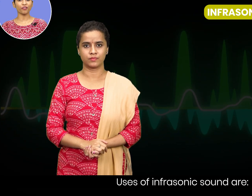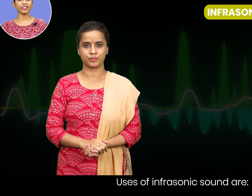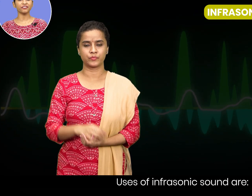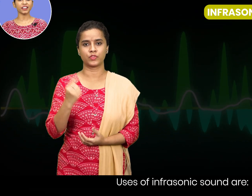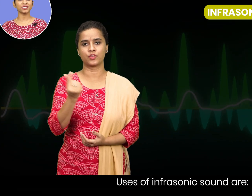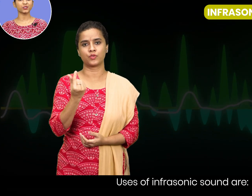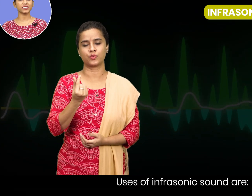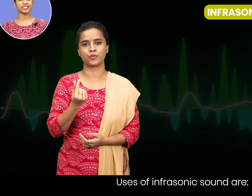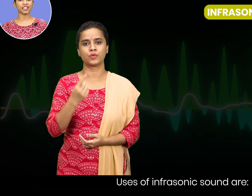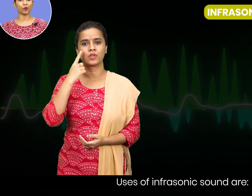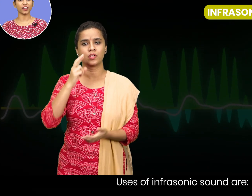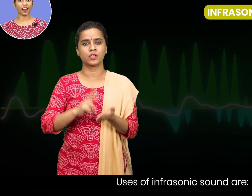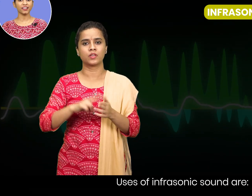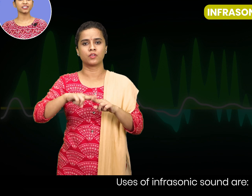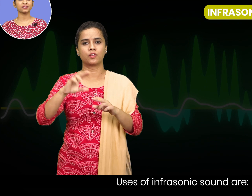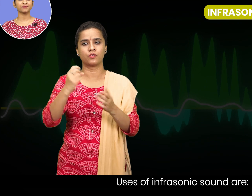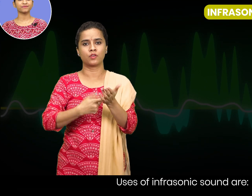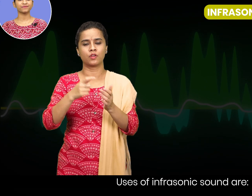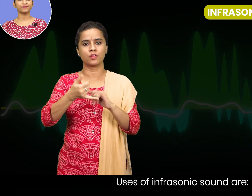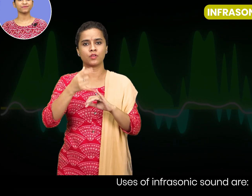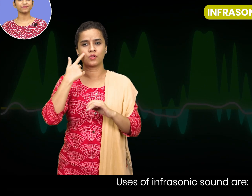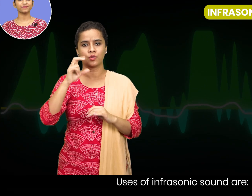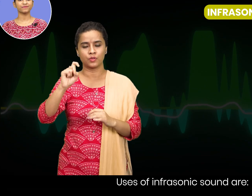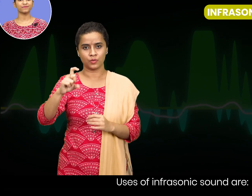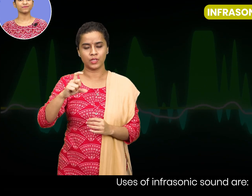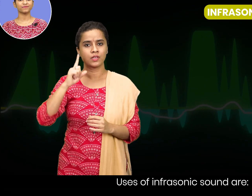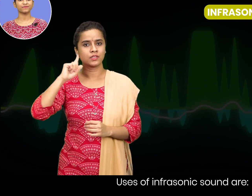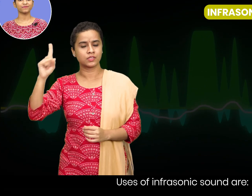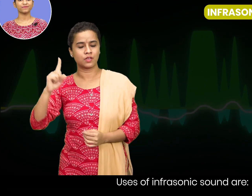Uses of infrasonic sound are: